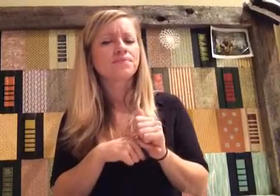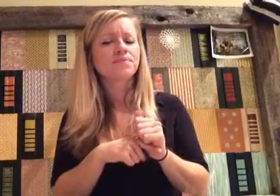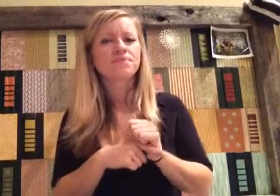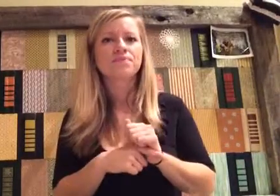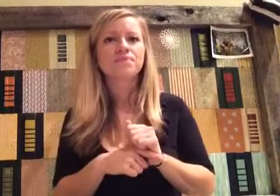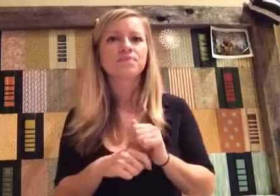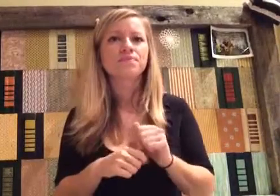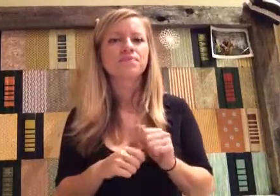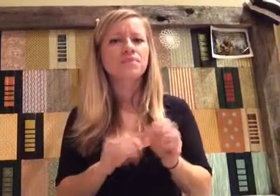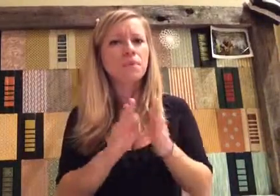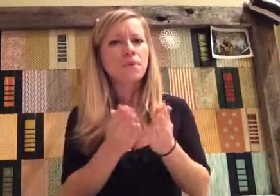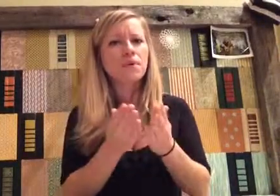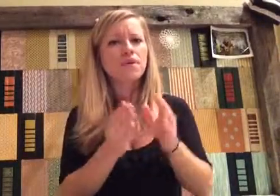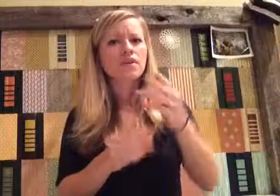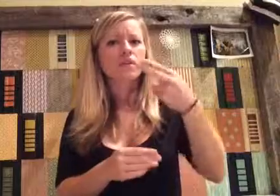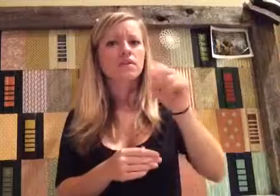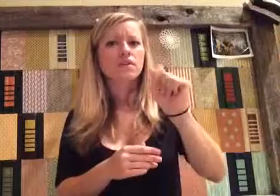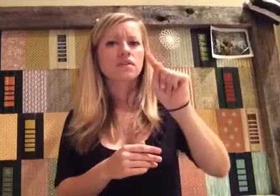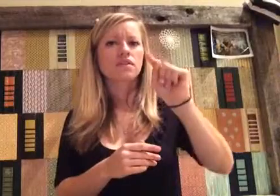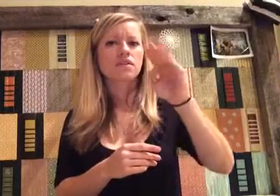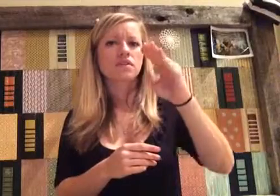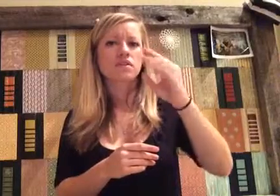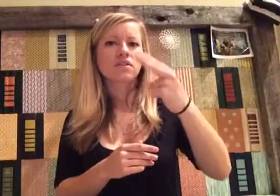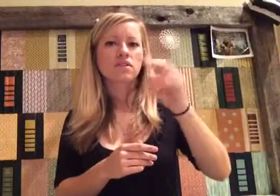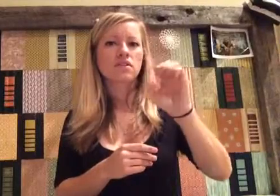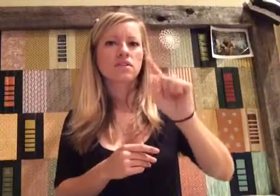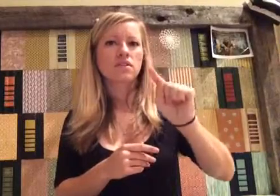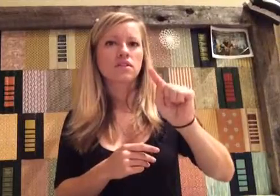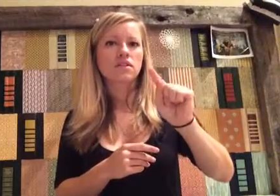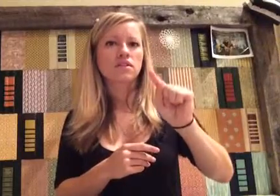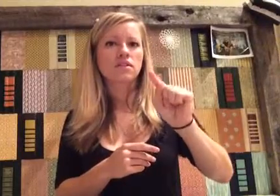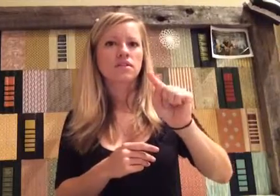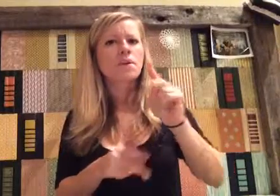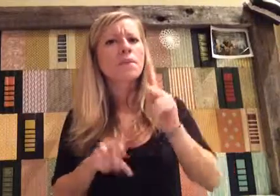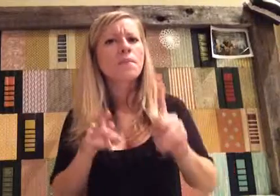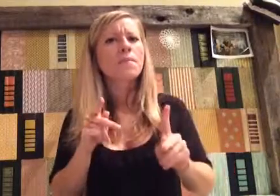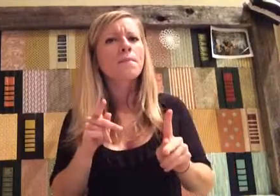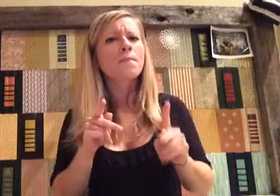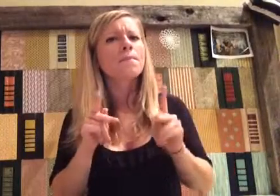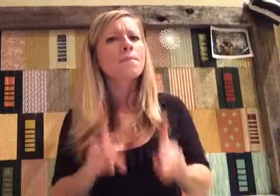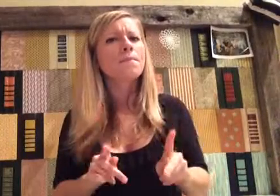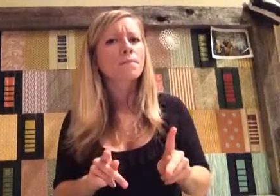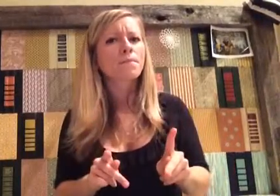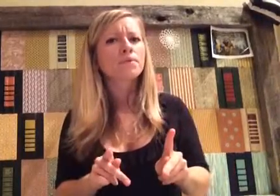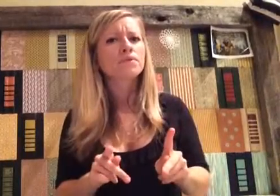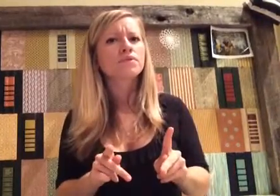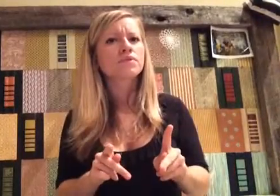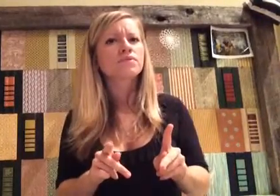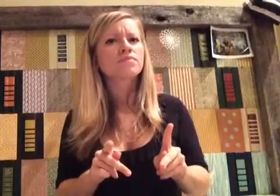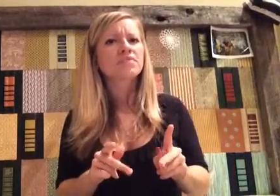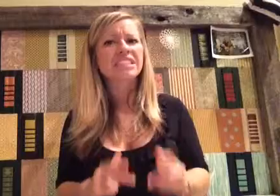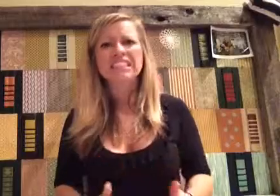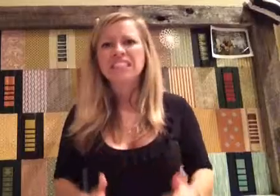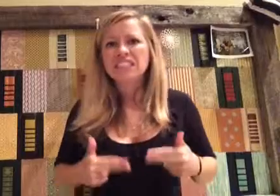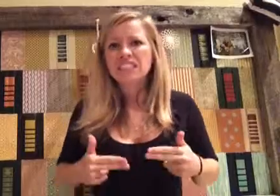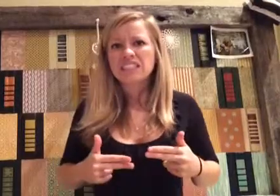In the book Hatchet, the main character has to survive the woods of Canada after his plane